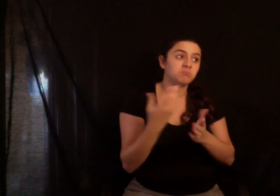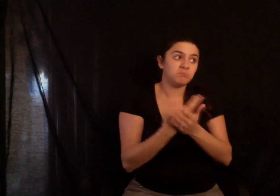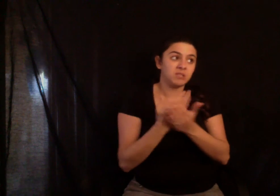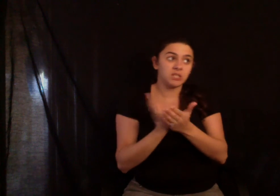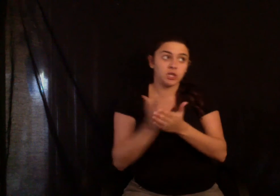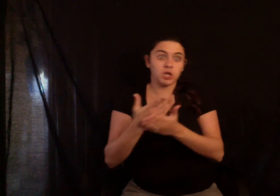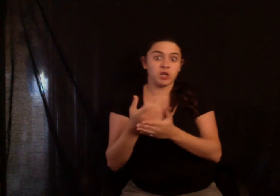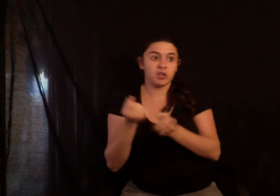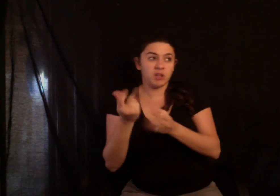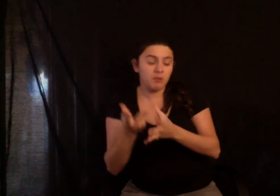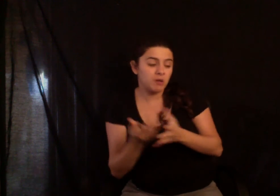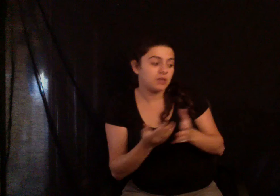was, I think it was